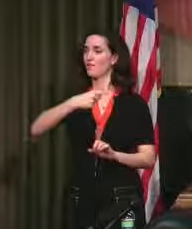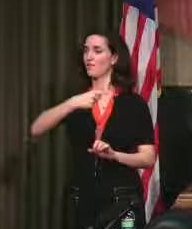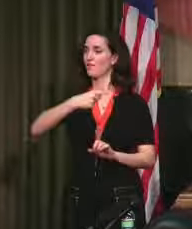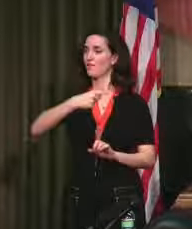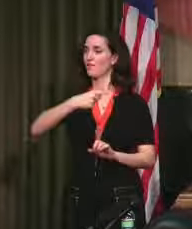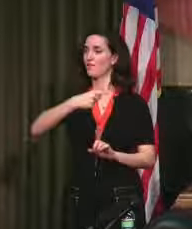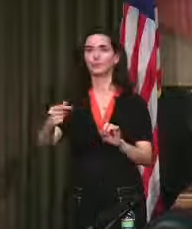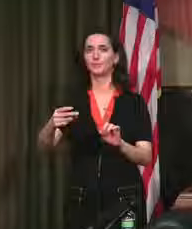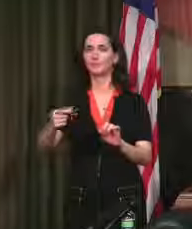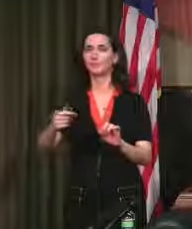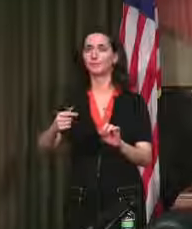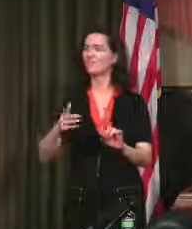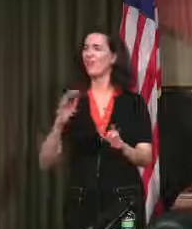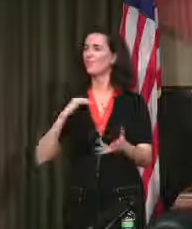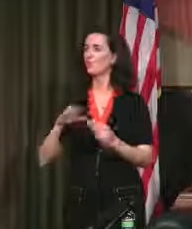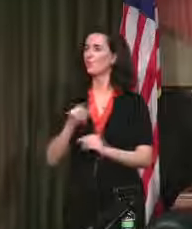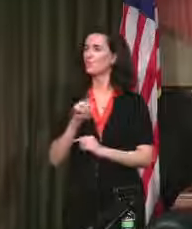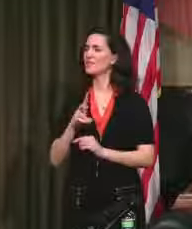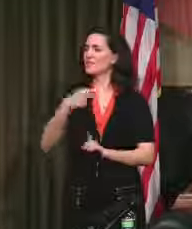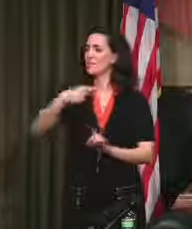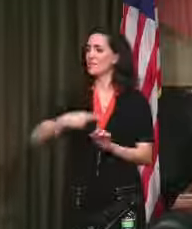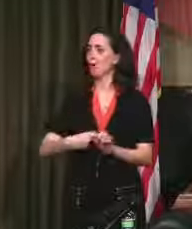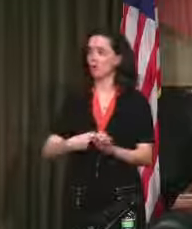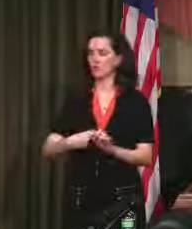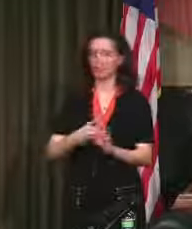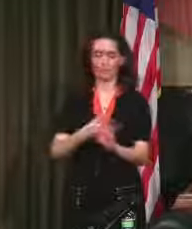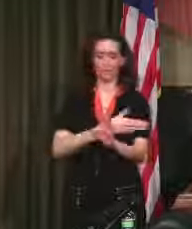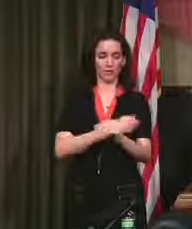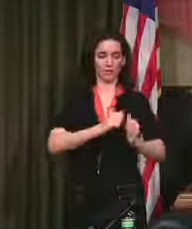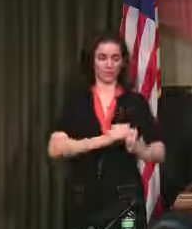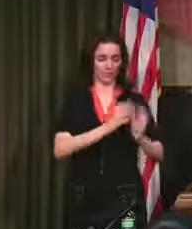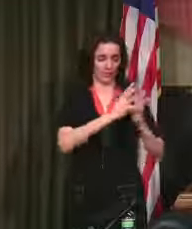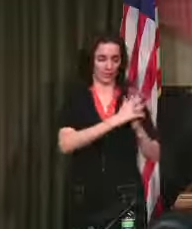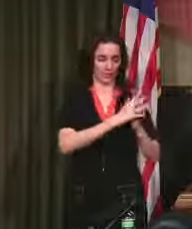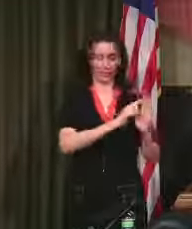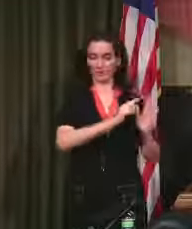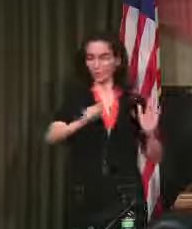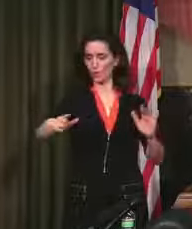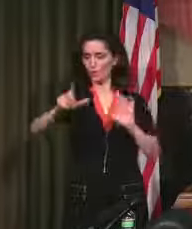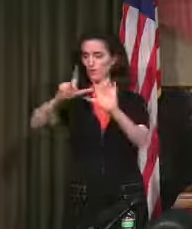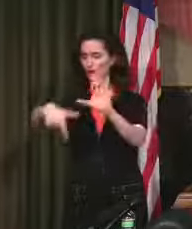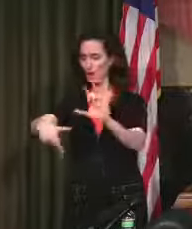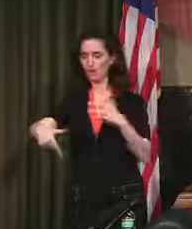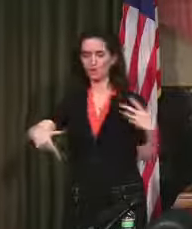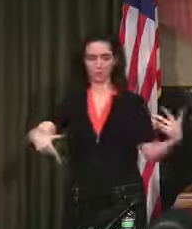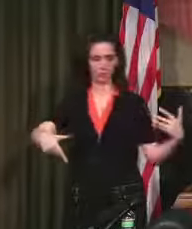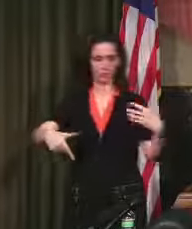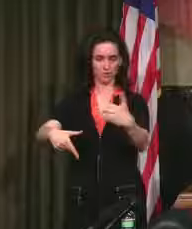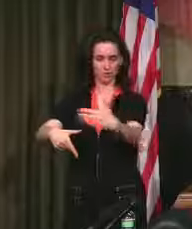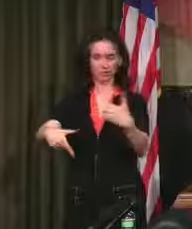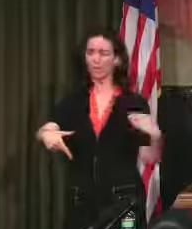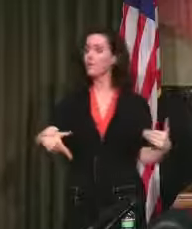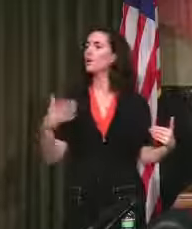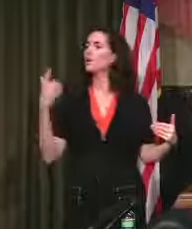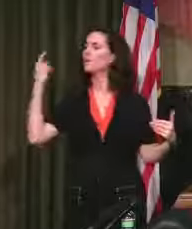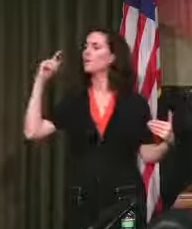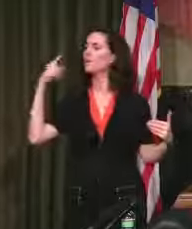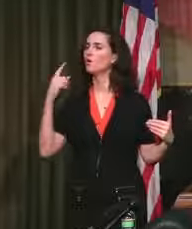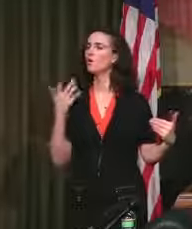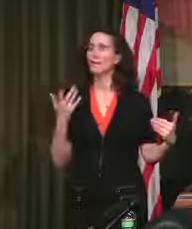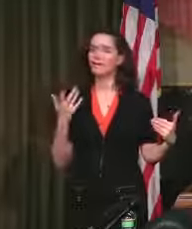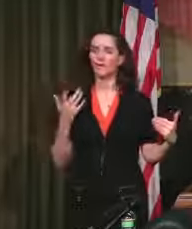there were 27 months from the time it was created until the time it expired in order to allow for